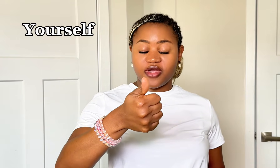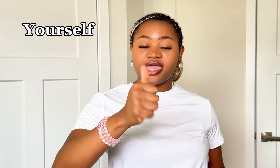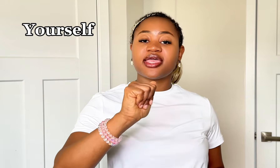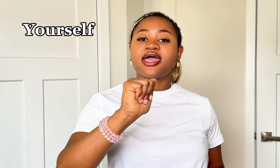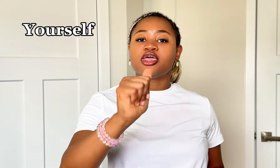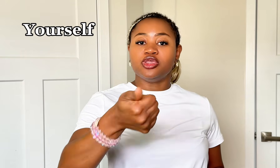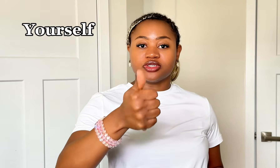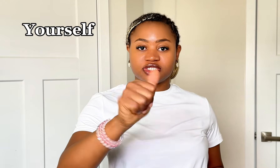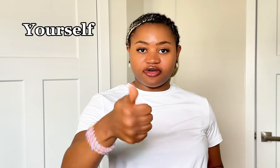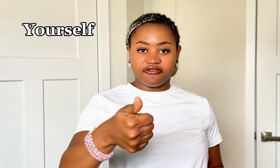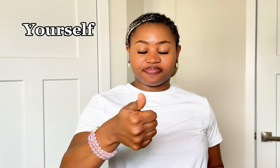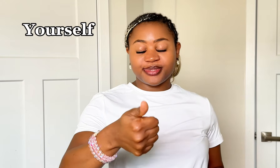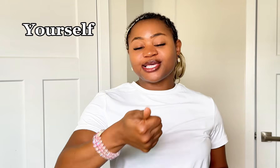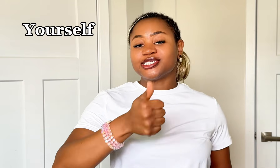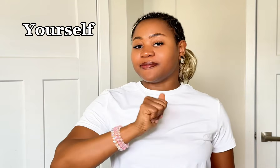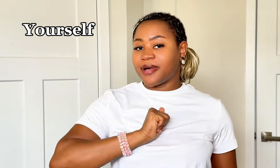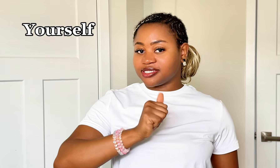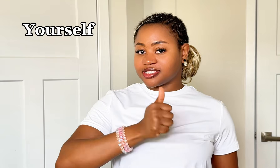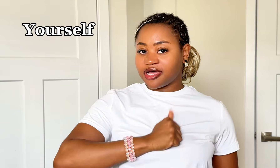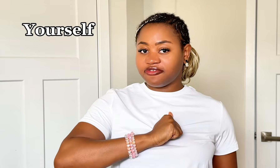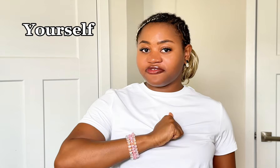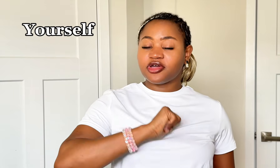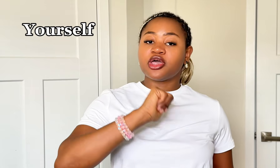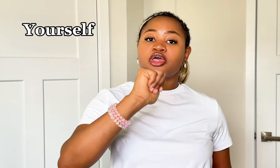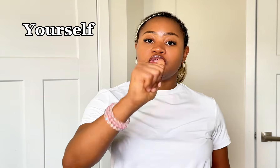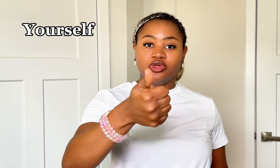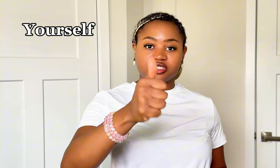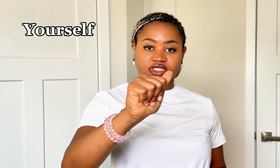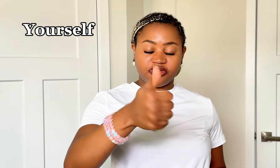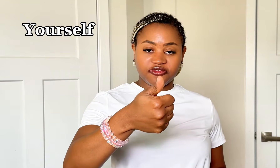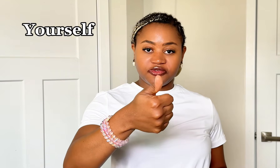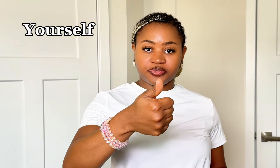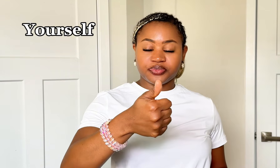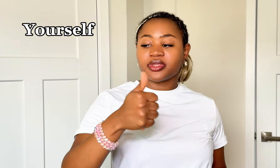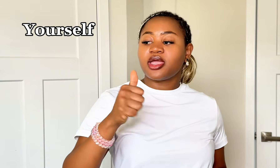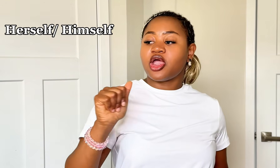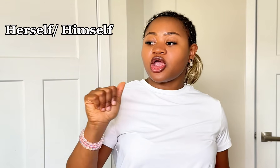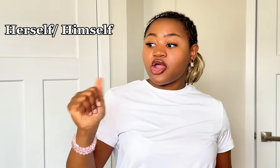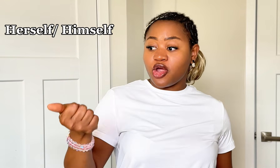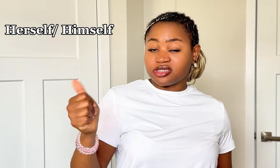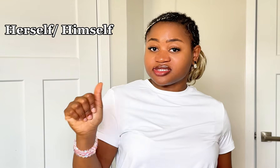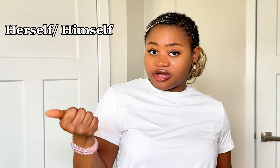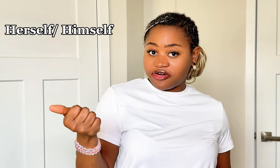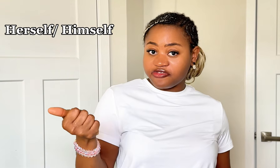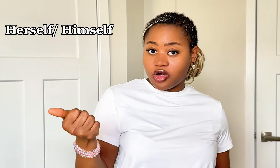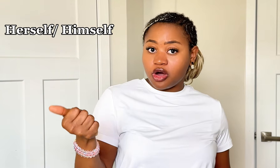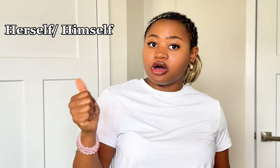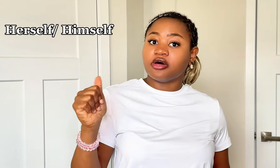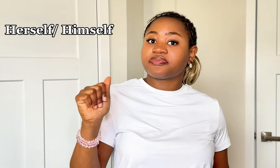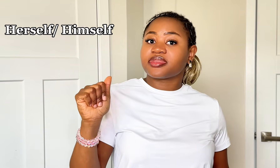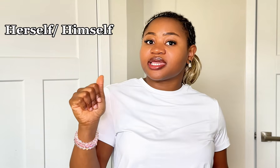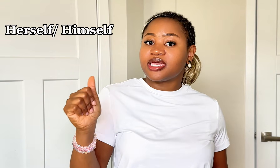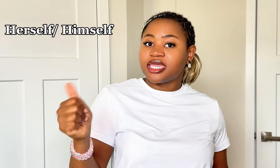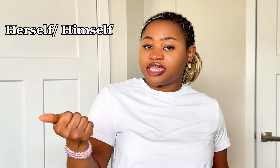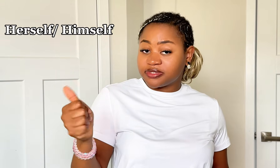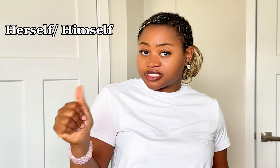right? Yourself. So myself, yourself, herself or